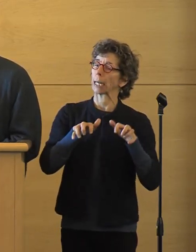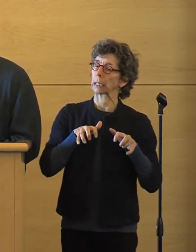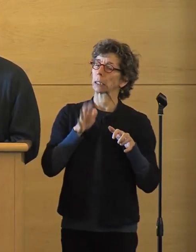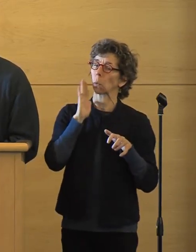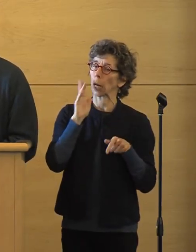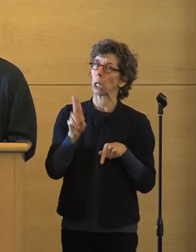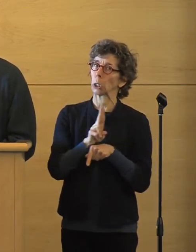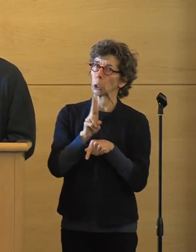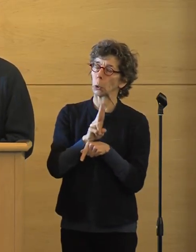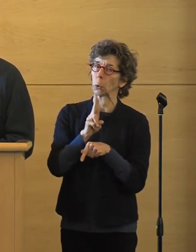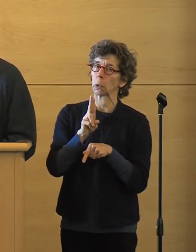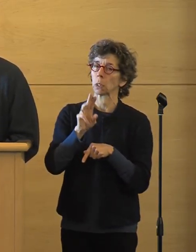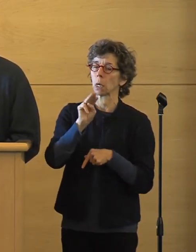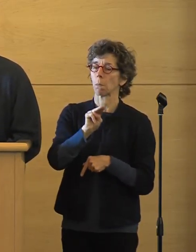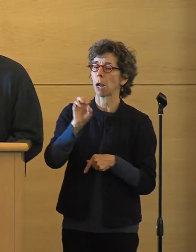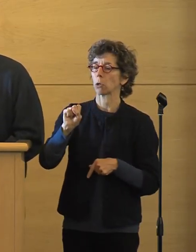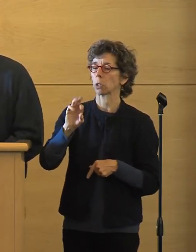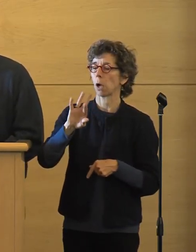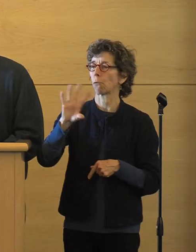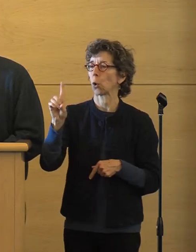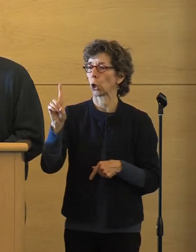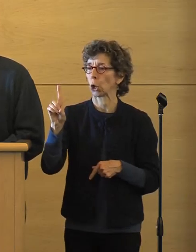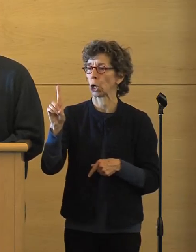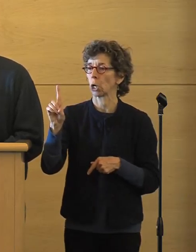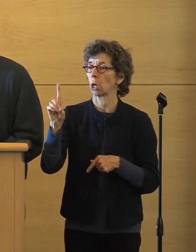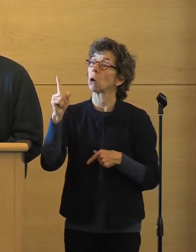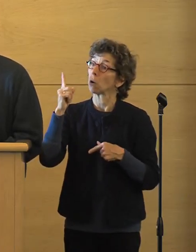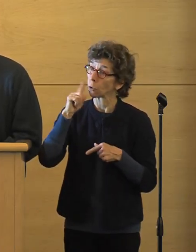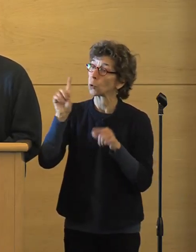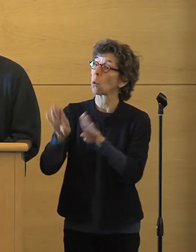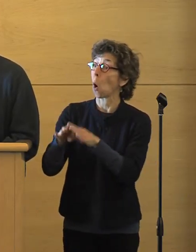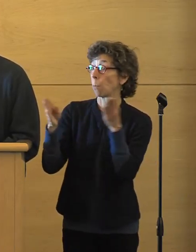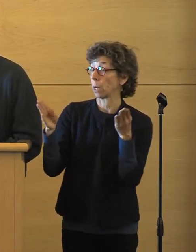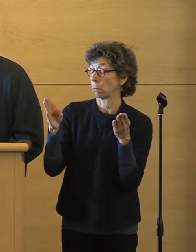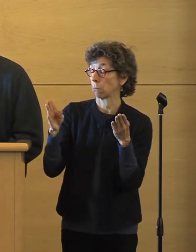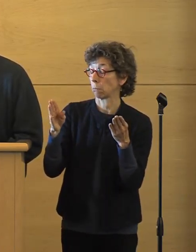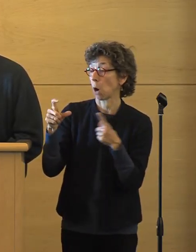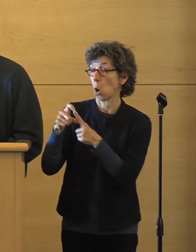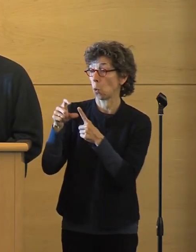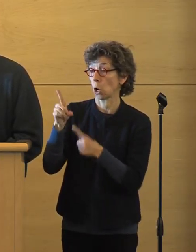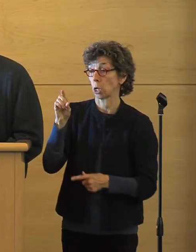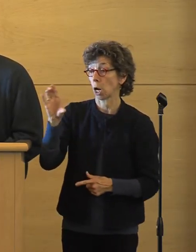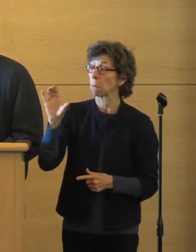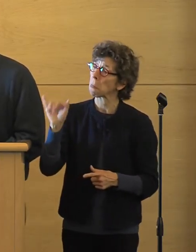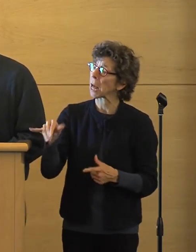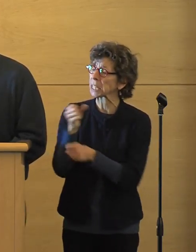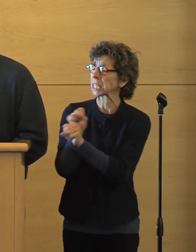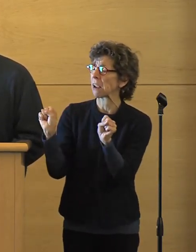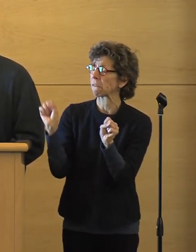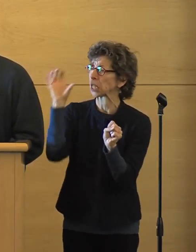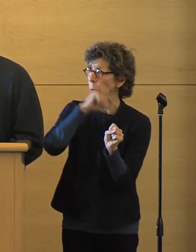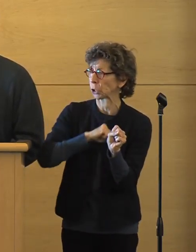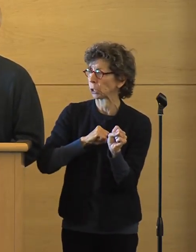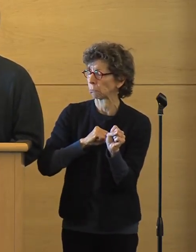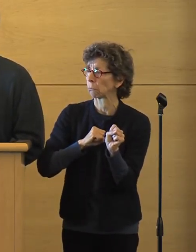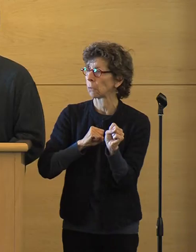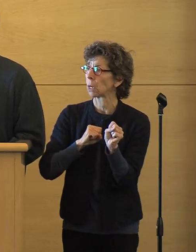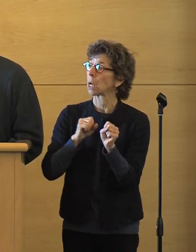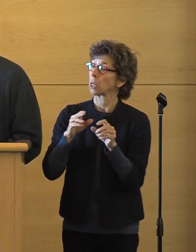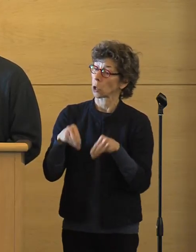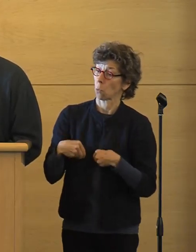on your audience and what you know about that audience. And so if there's some assumptions that